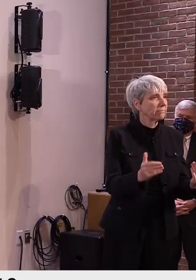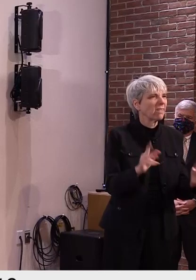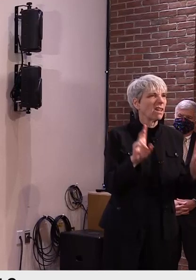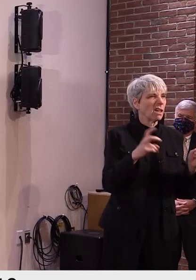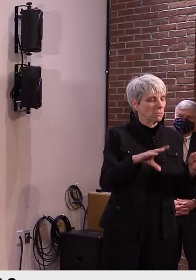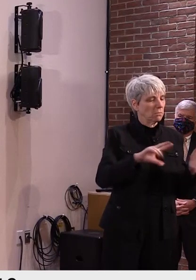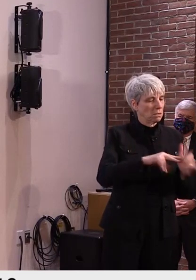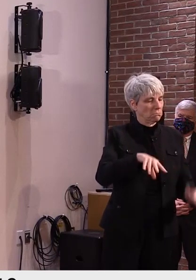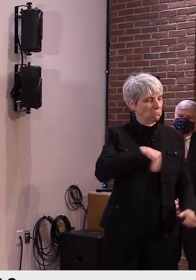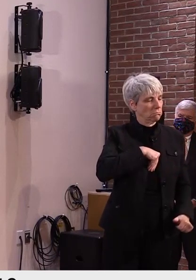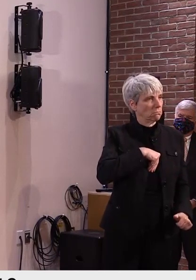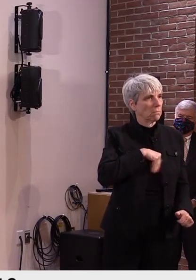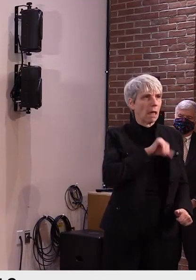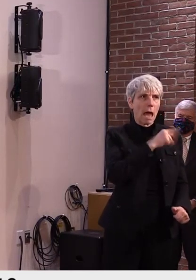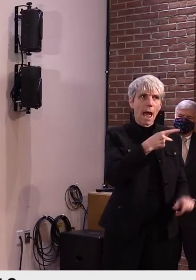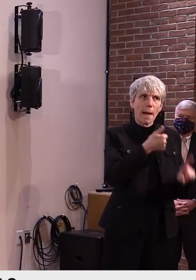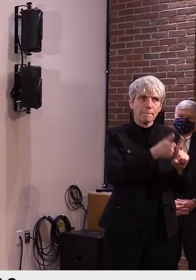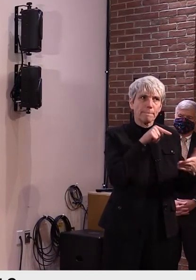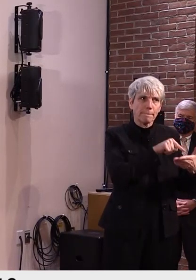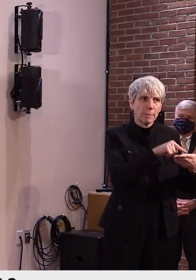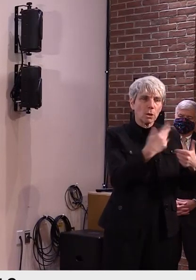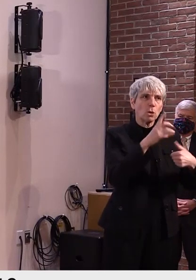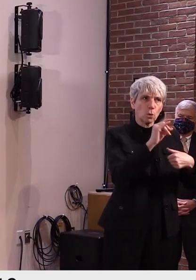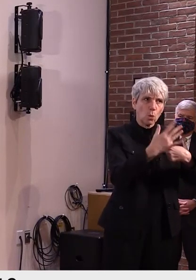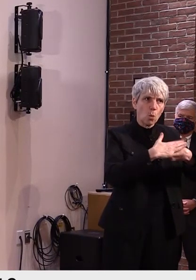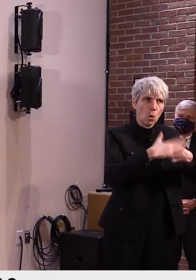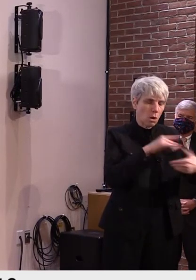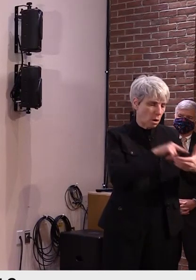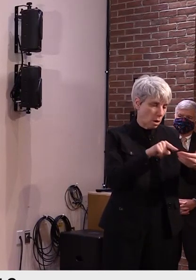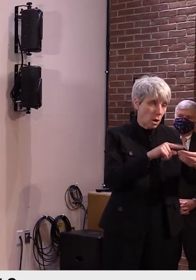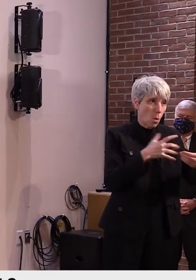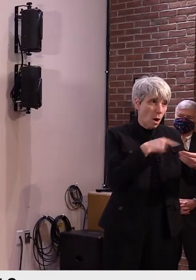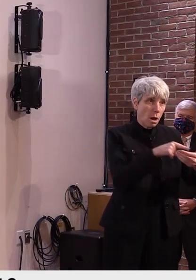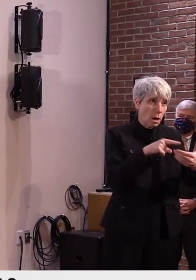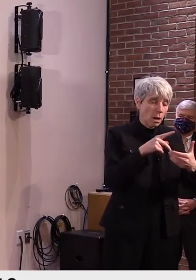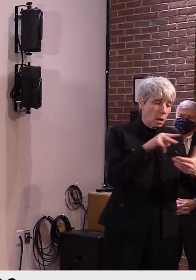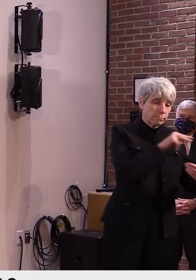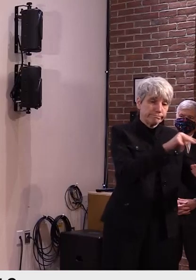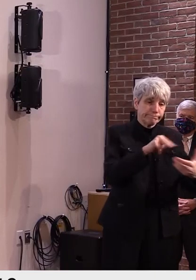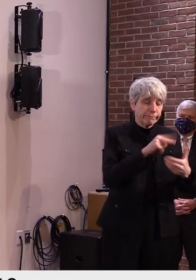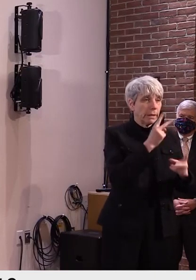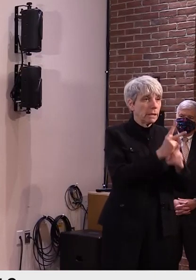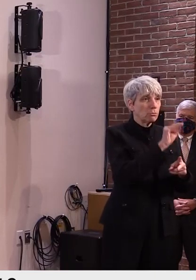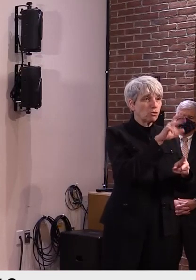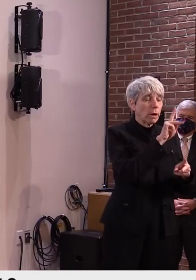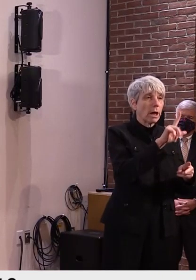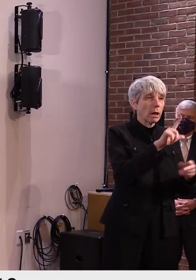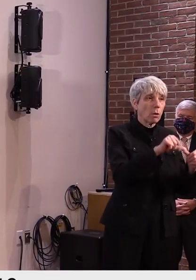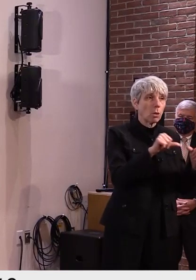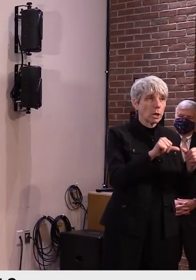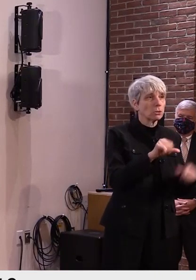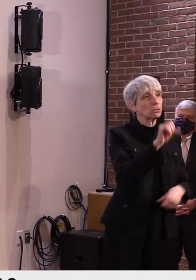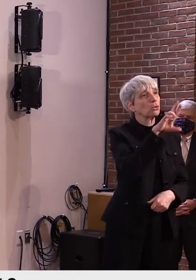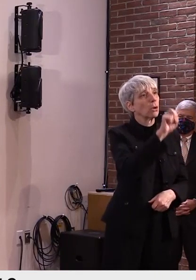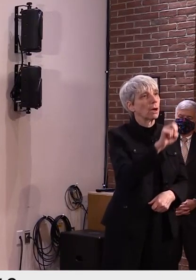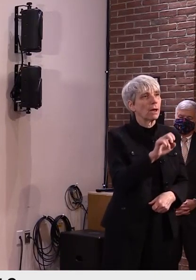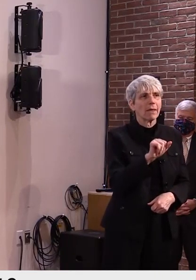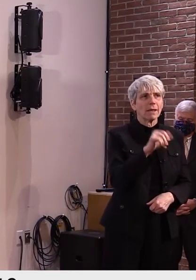consented piece. It is called out specifically, generally, for the apps that I've seen. And it's nothing to do with Vermont. It's tracking people across the globe.